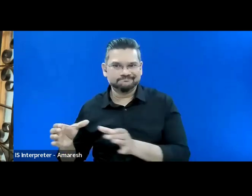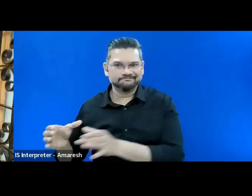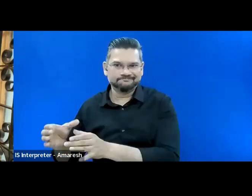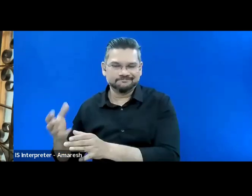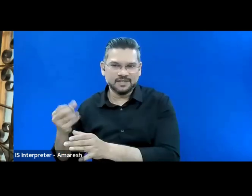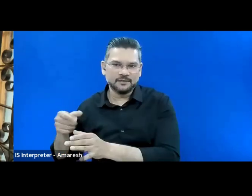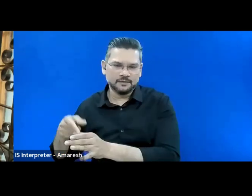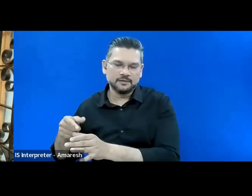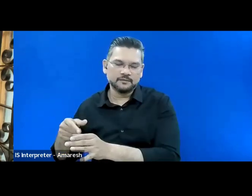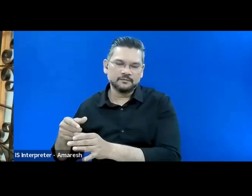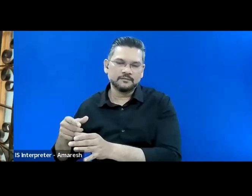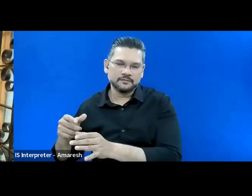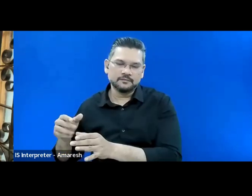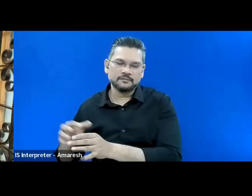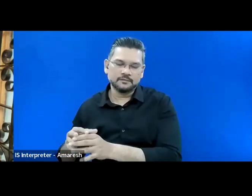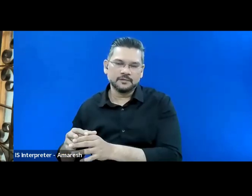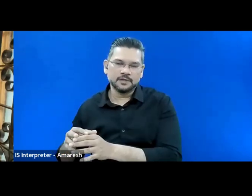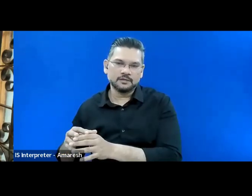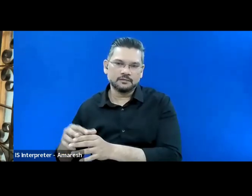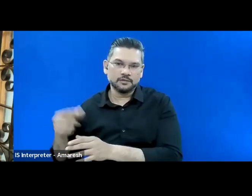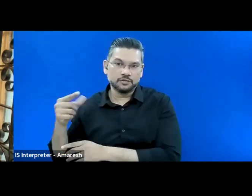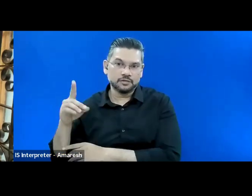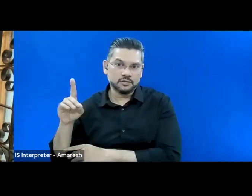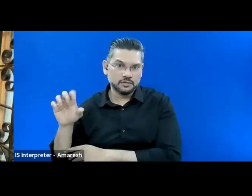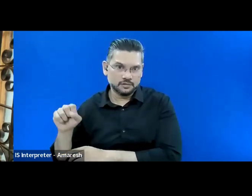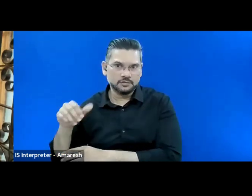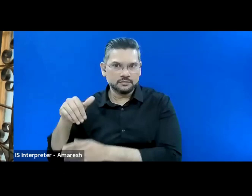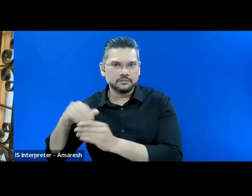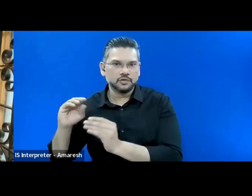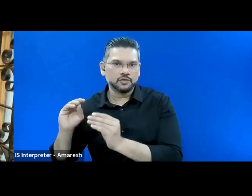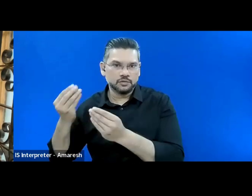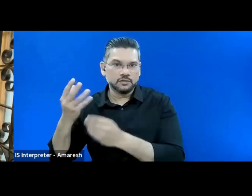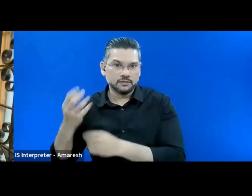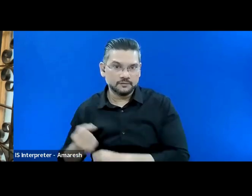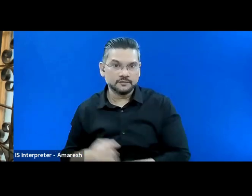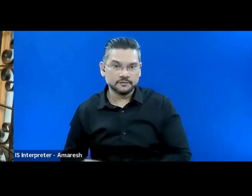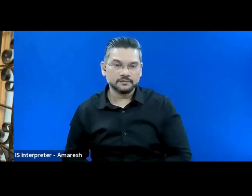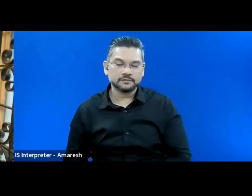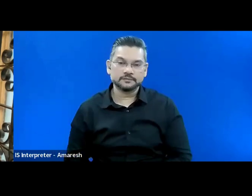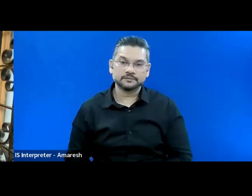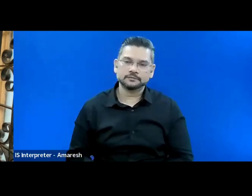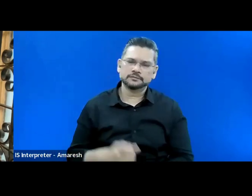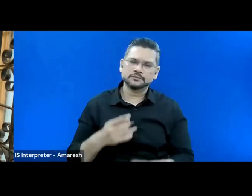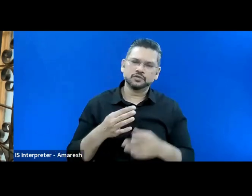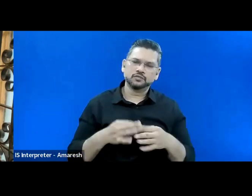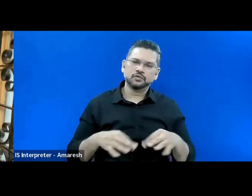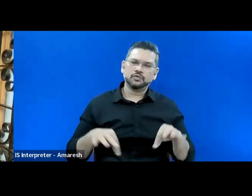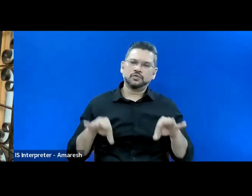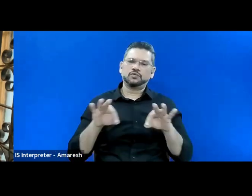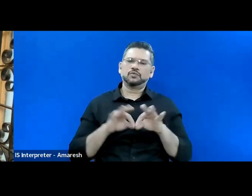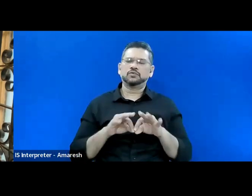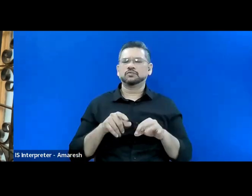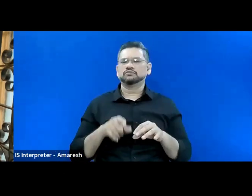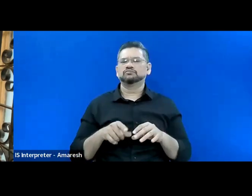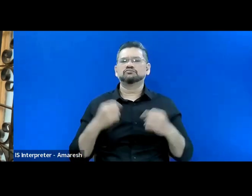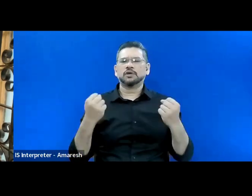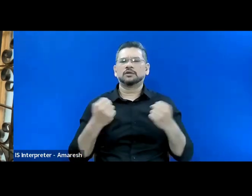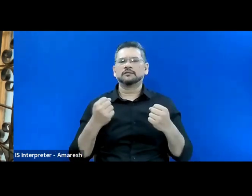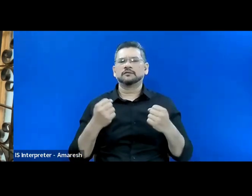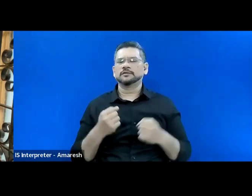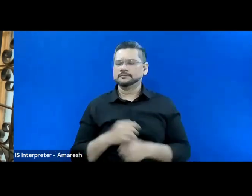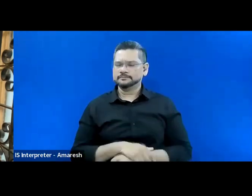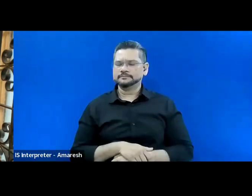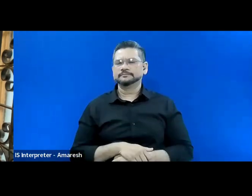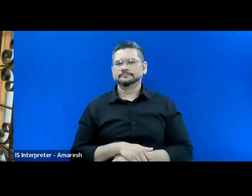the Global Youth Disability Summit. And one of the important activities which came out from this